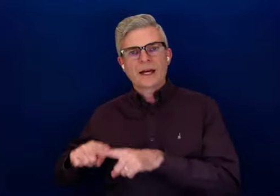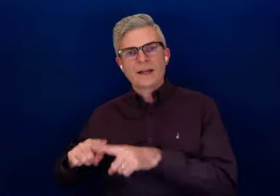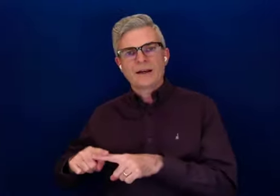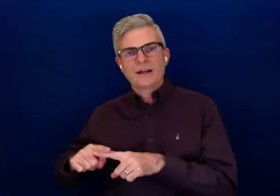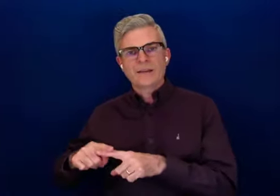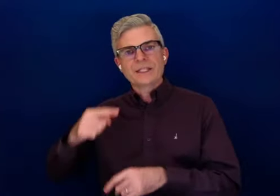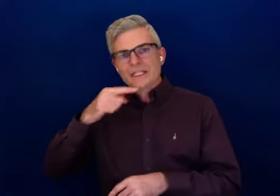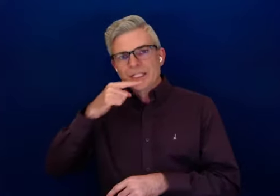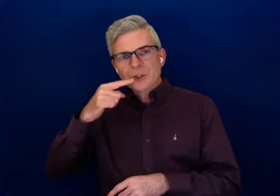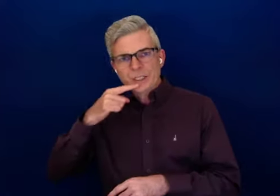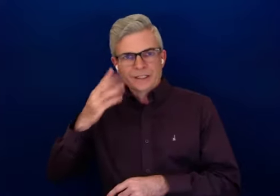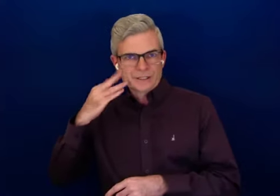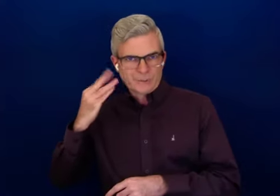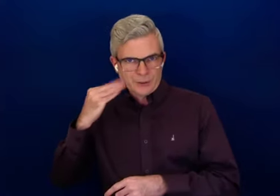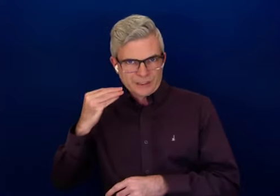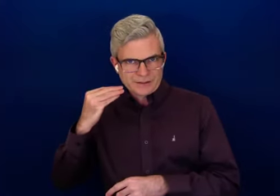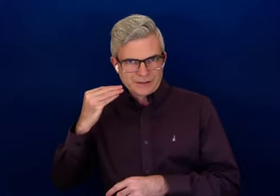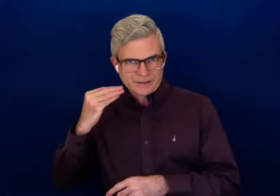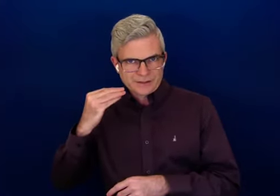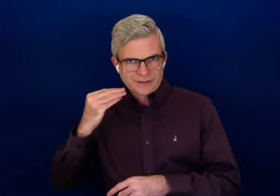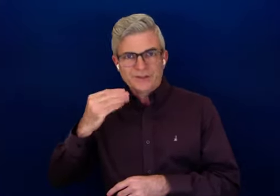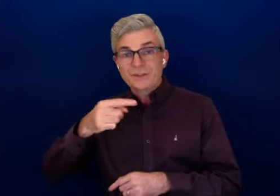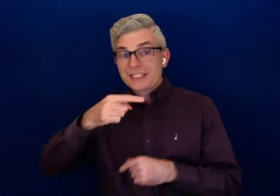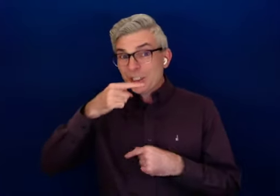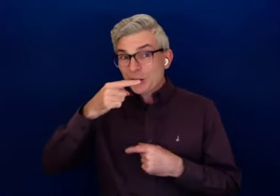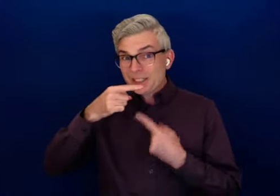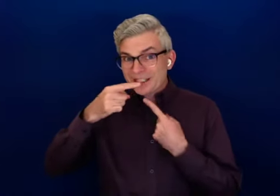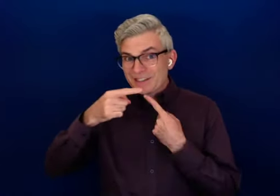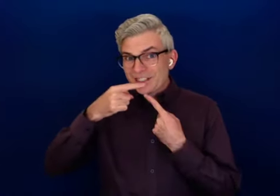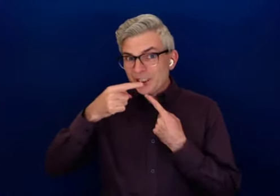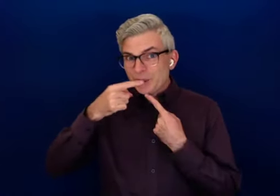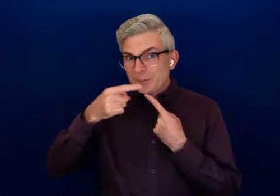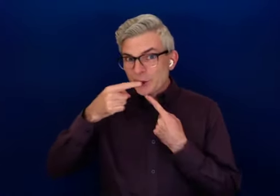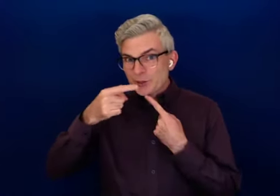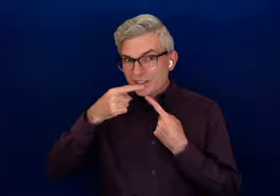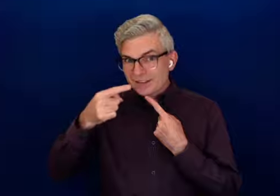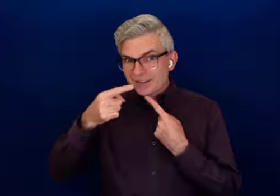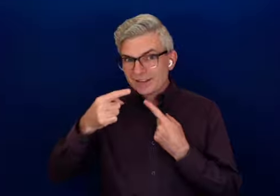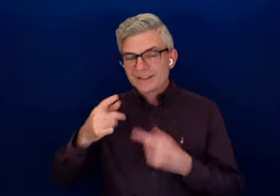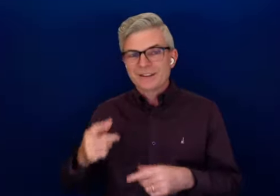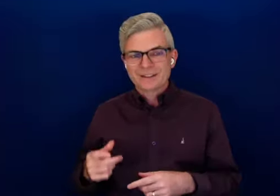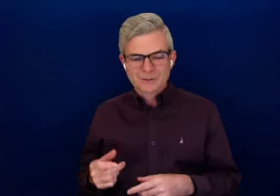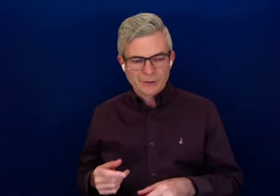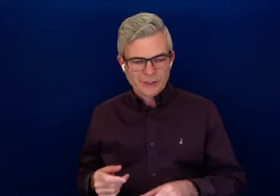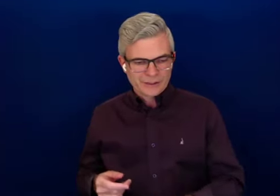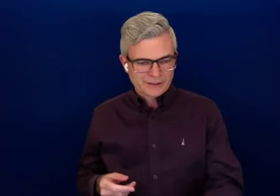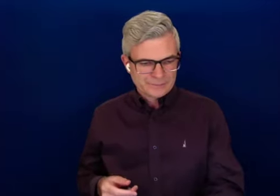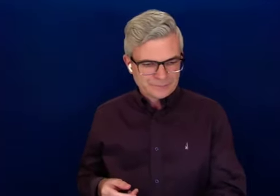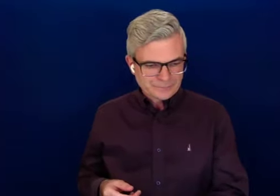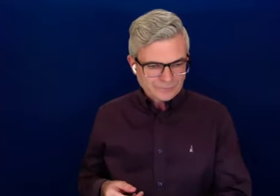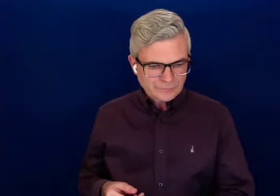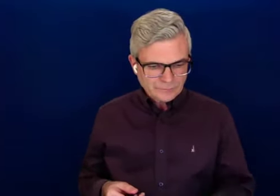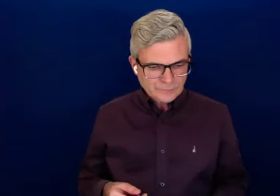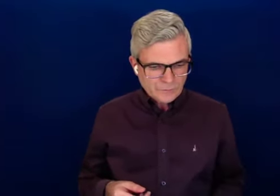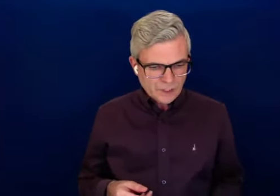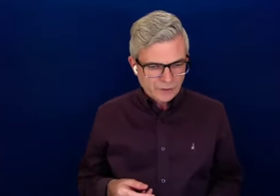rely on the hearing experience, the hearing as in hearing person experience.